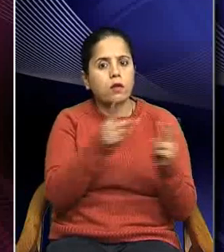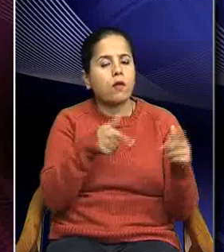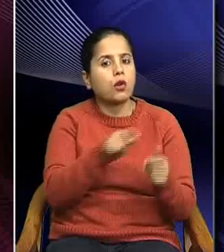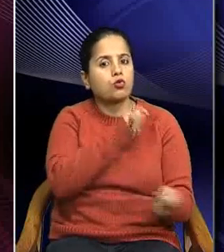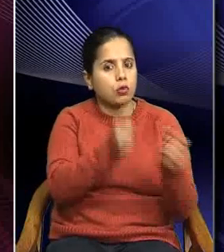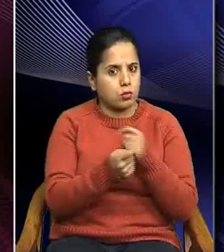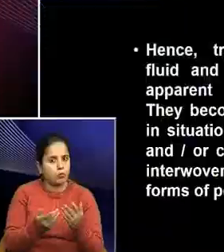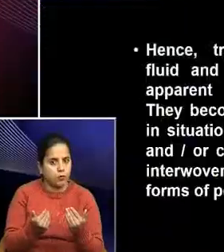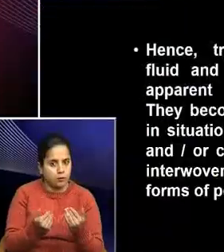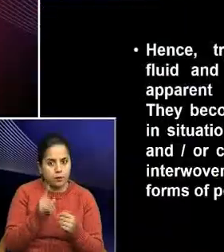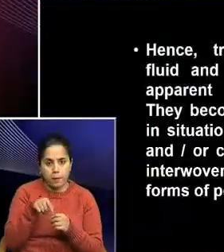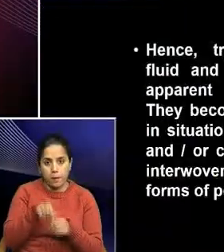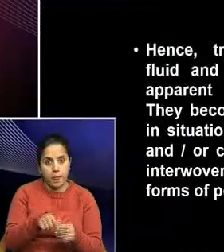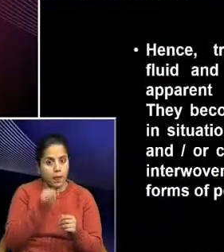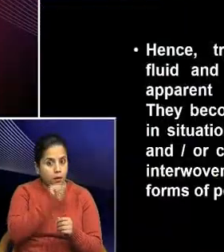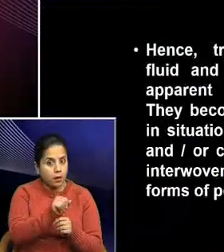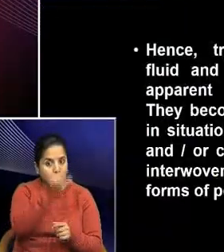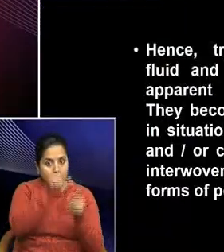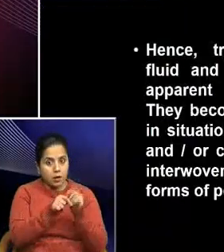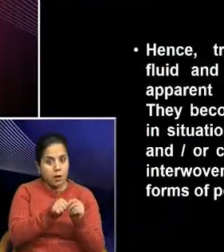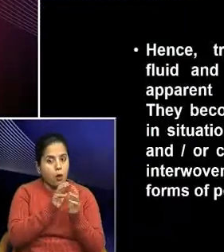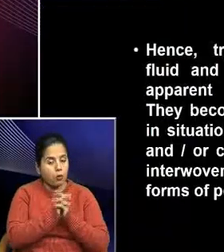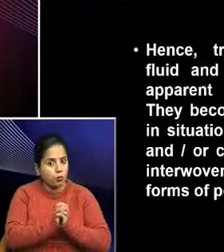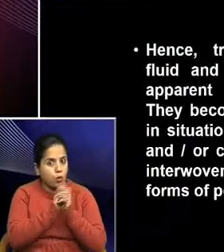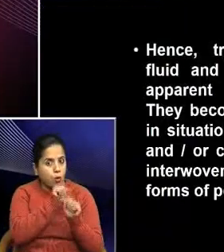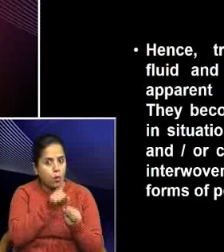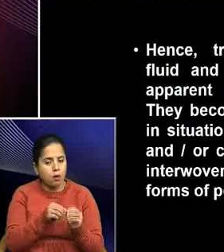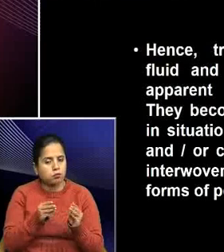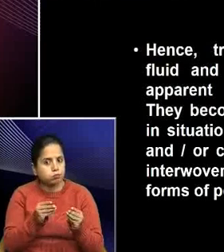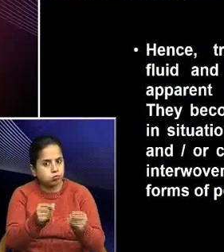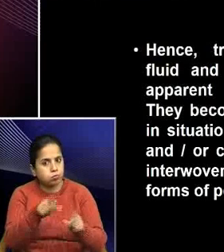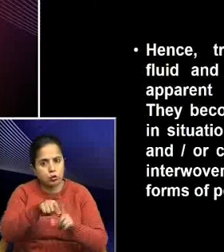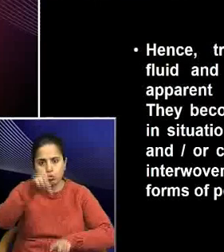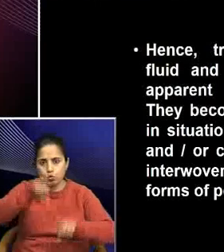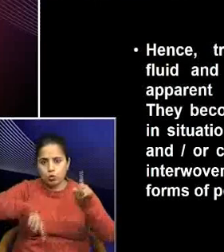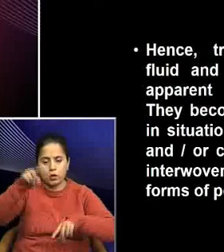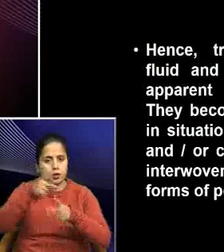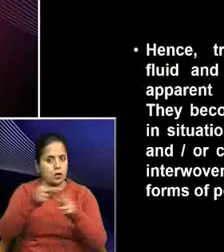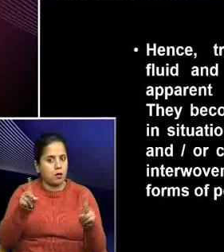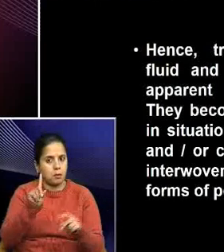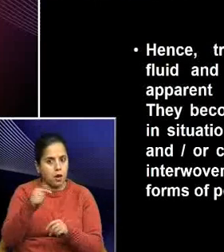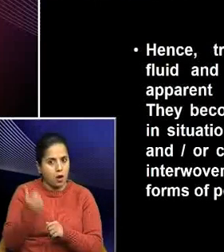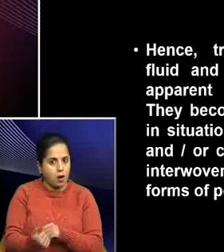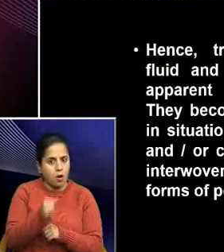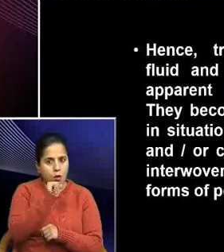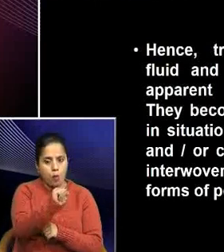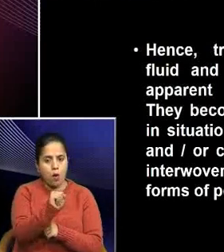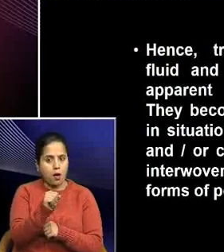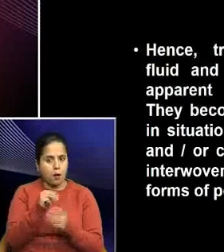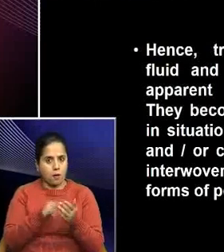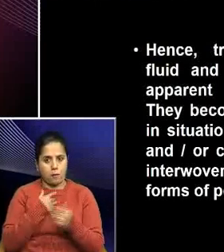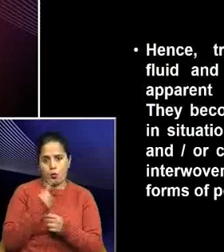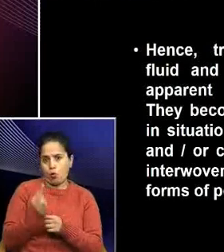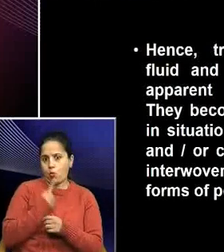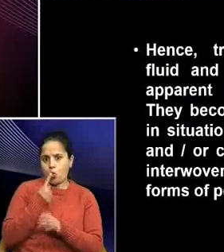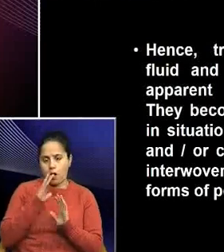Hence, traditions are rendered fluid and dynamic despite their apparent monolithic character. So